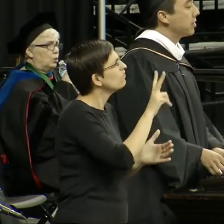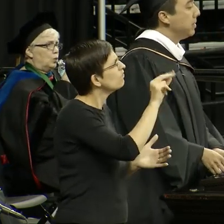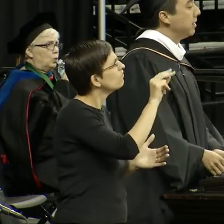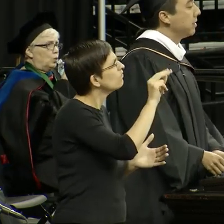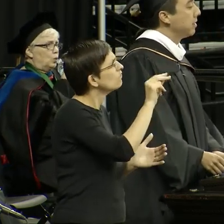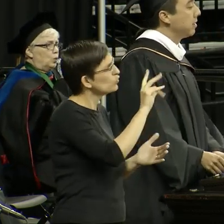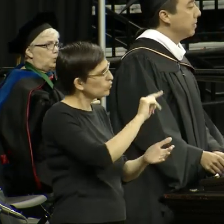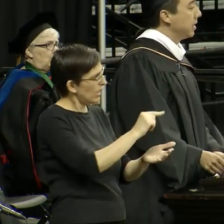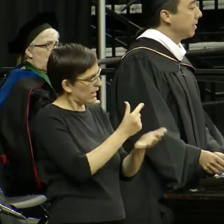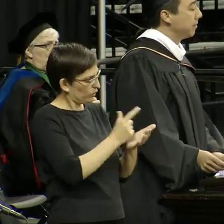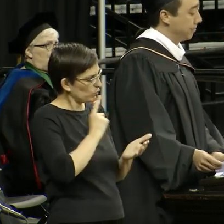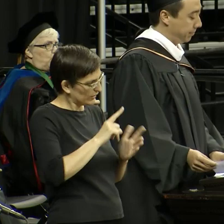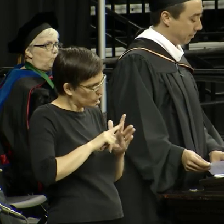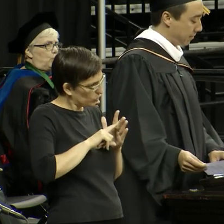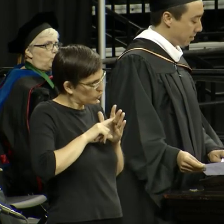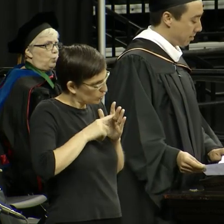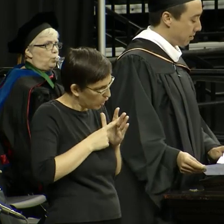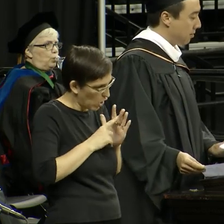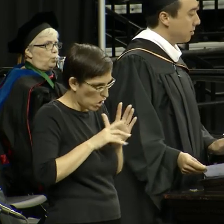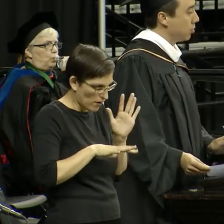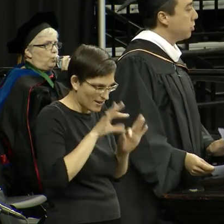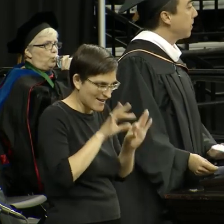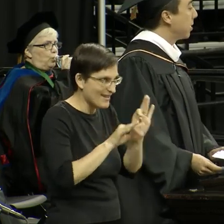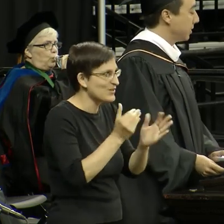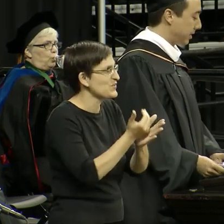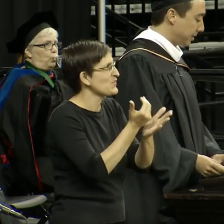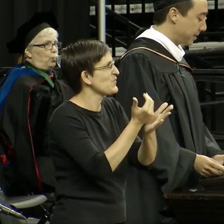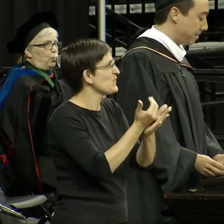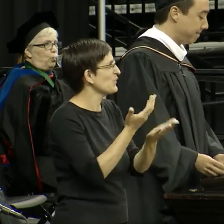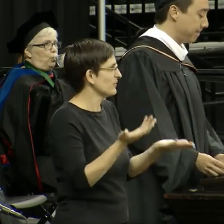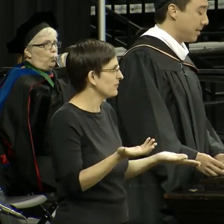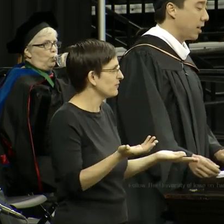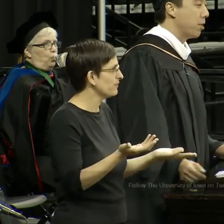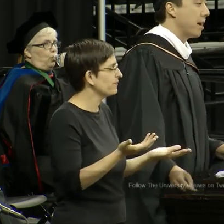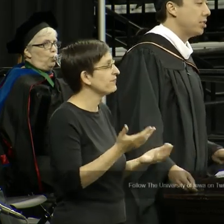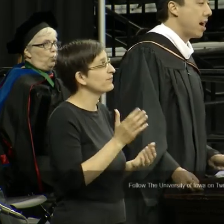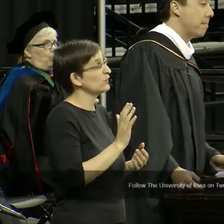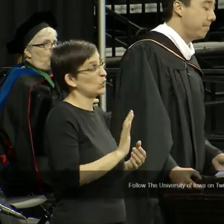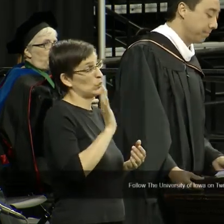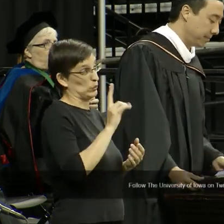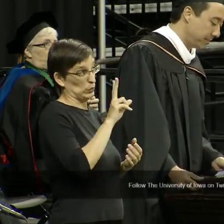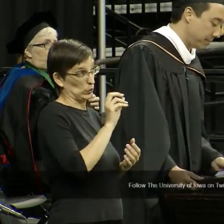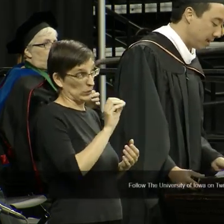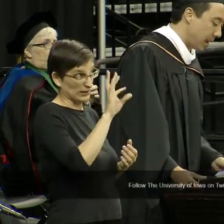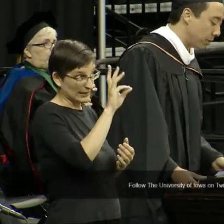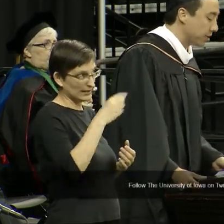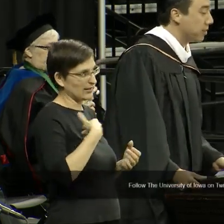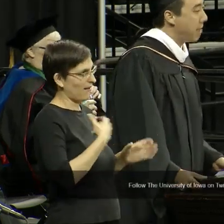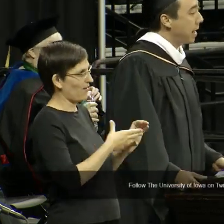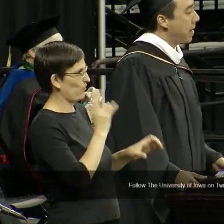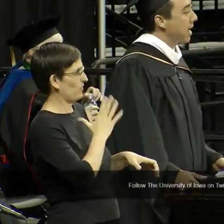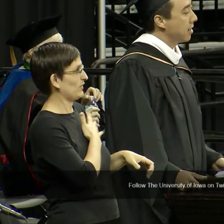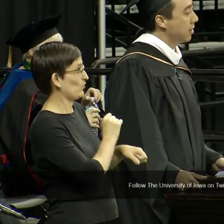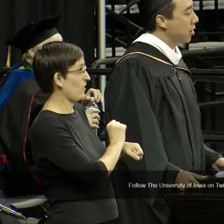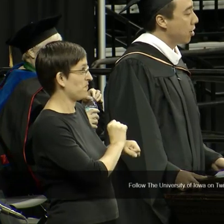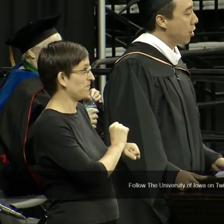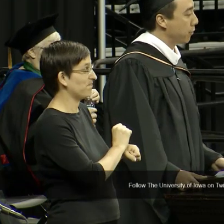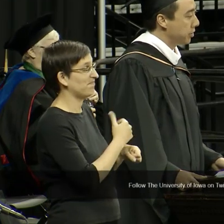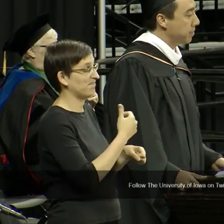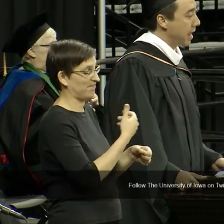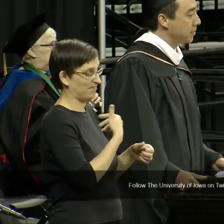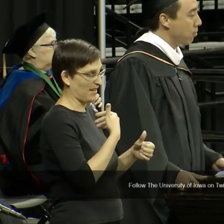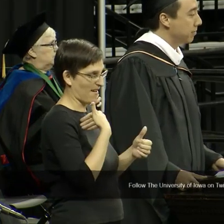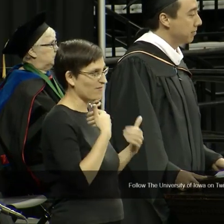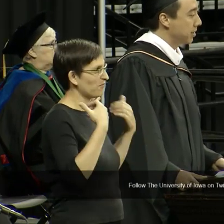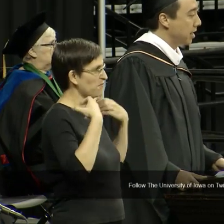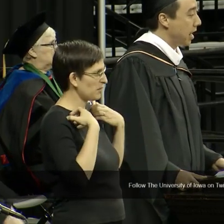could just be the beginning. So in 2006, I quit my job, and with just a backpack, a